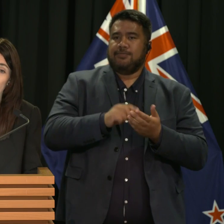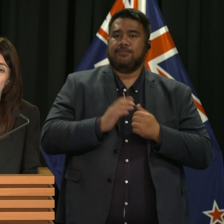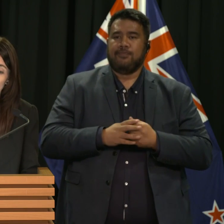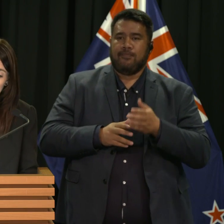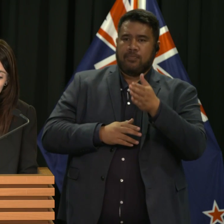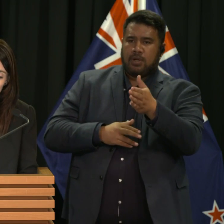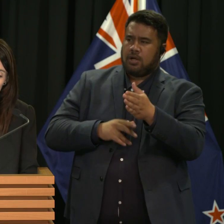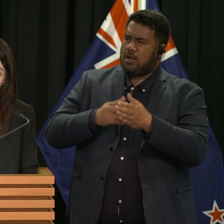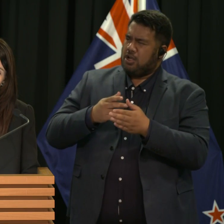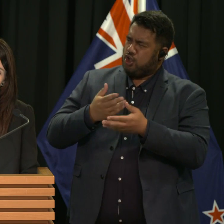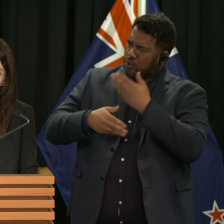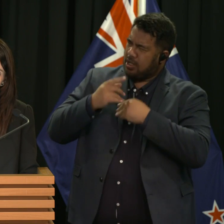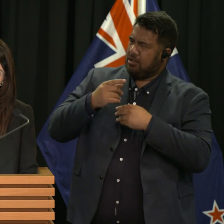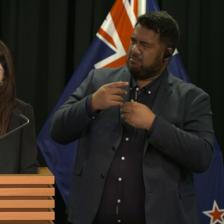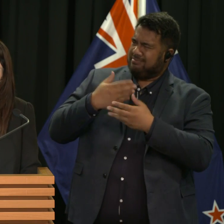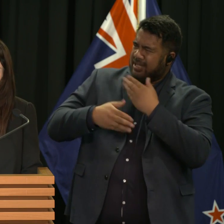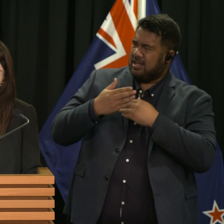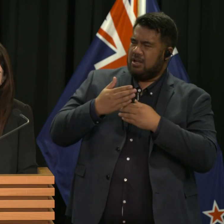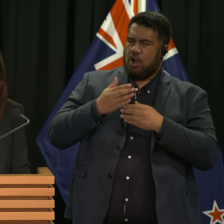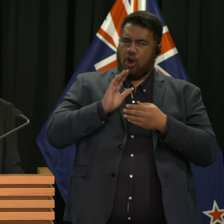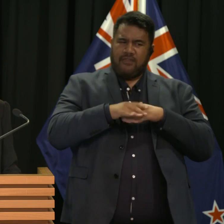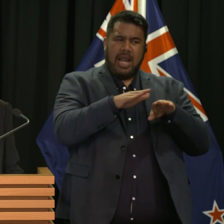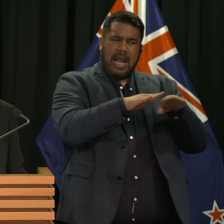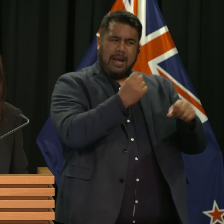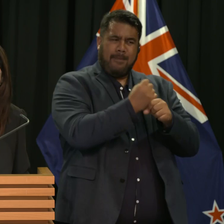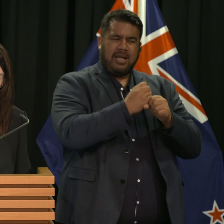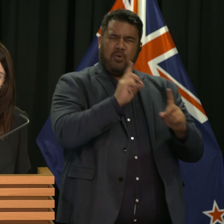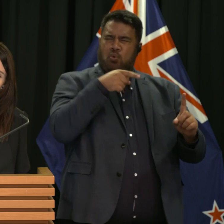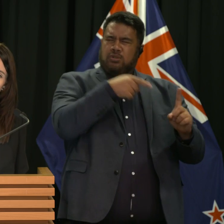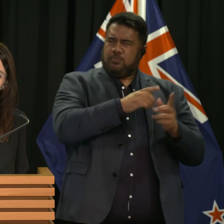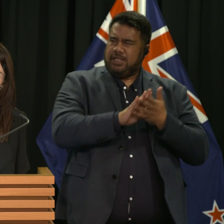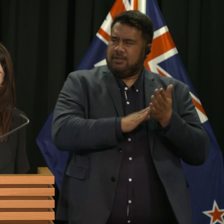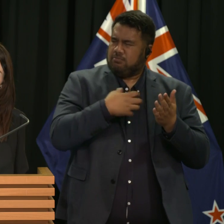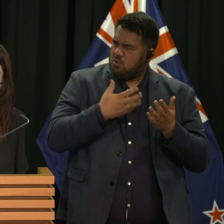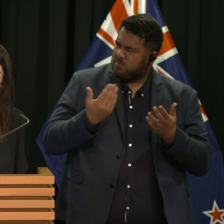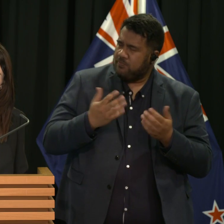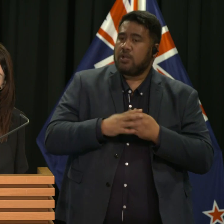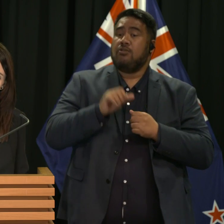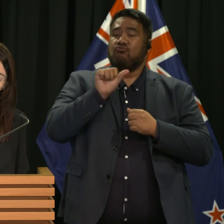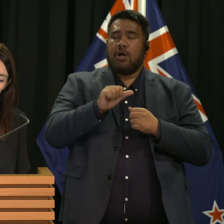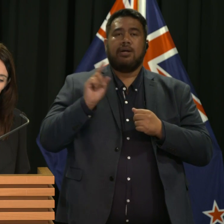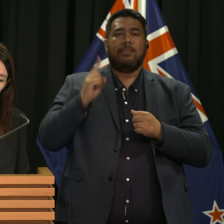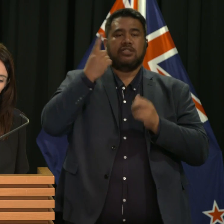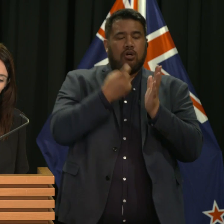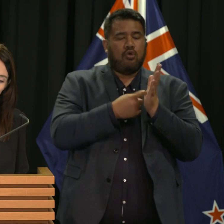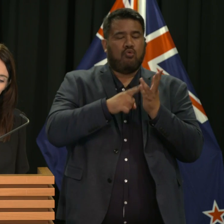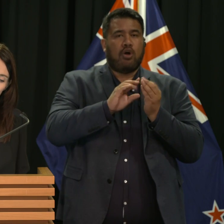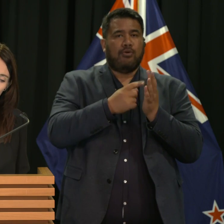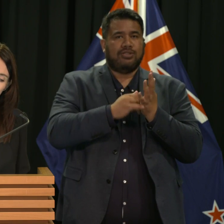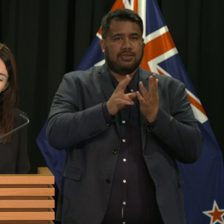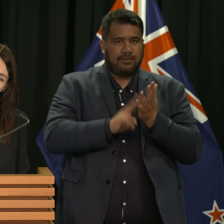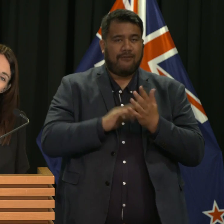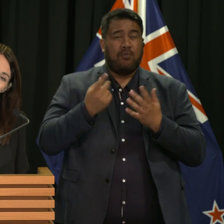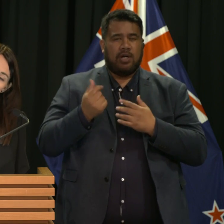Can I ask you to expand a little bit on the land banking? Yeah, at this stage we have asked, in fact Minister Robertson is asking